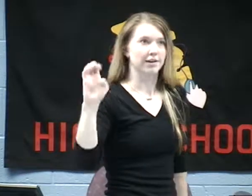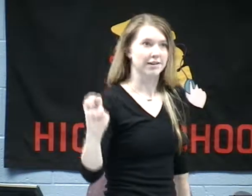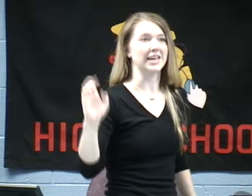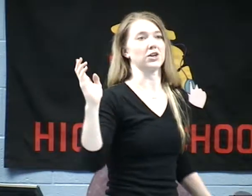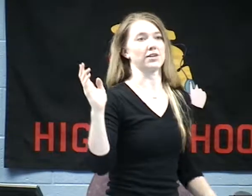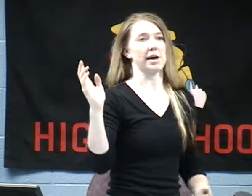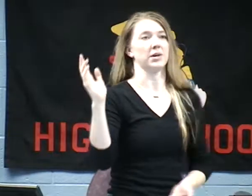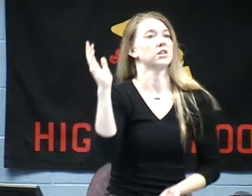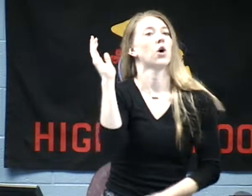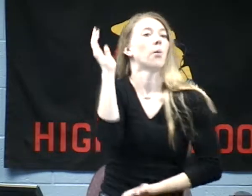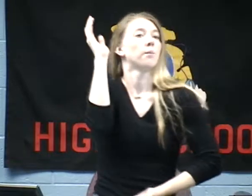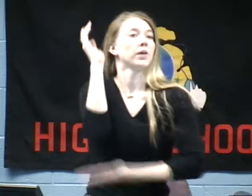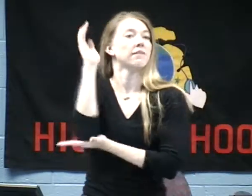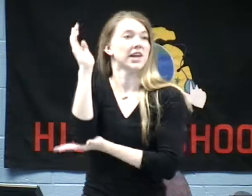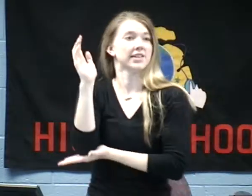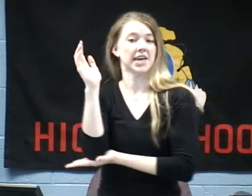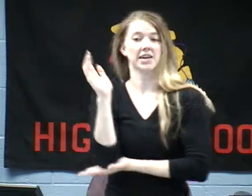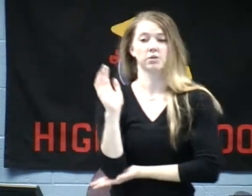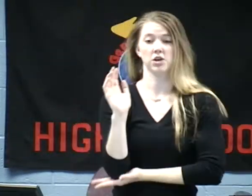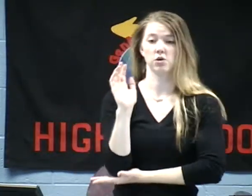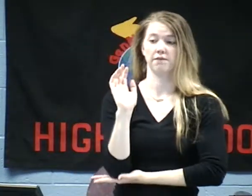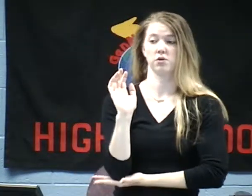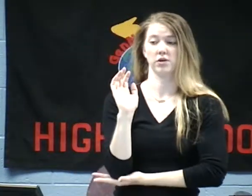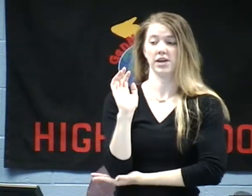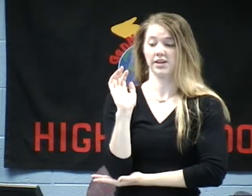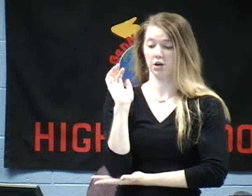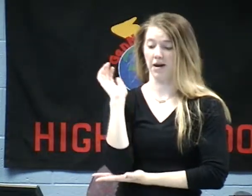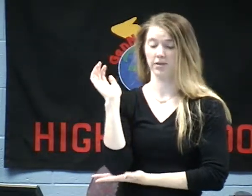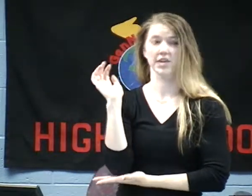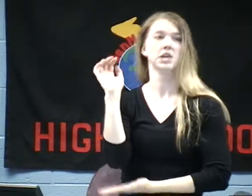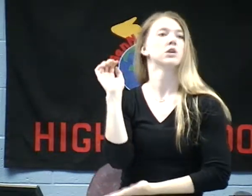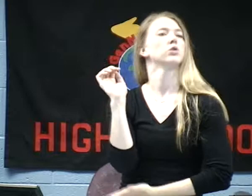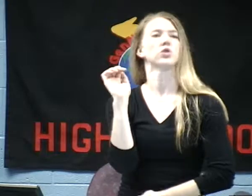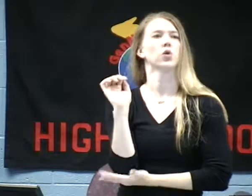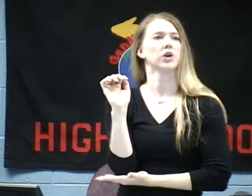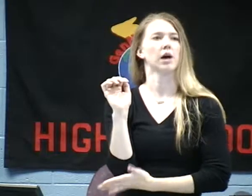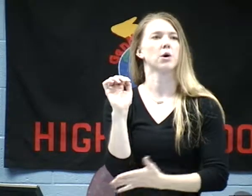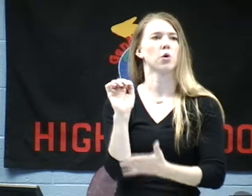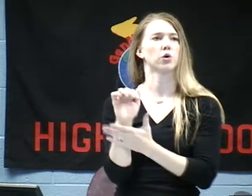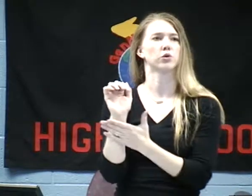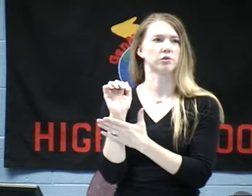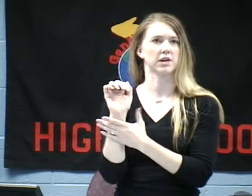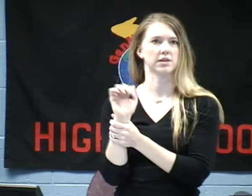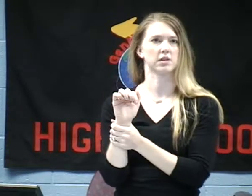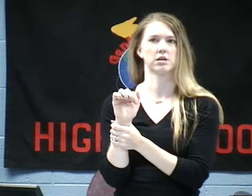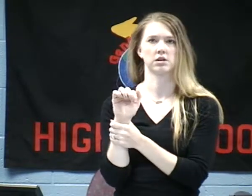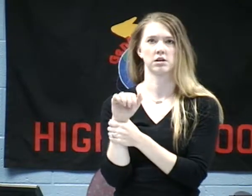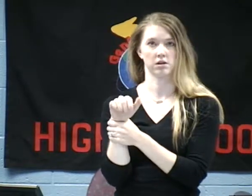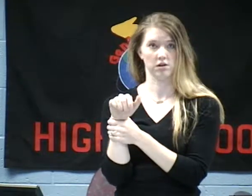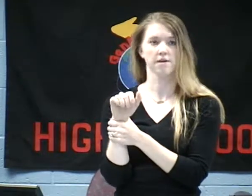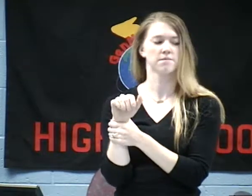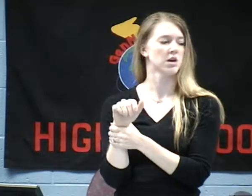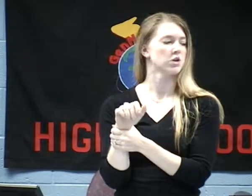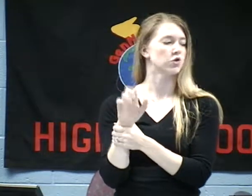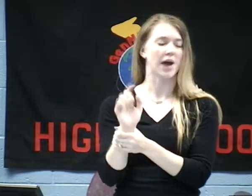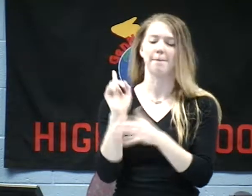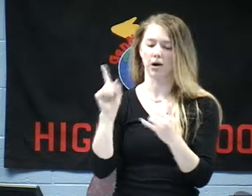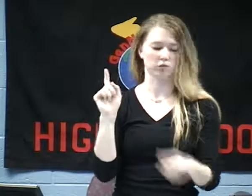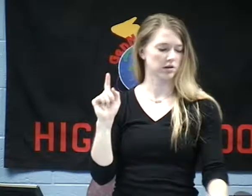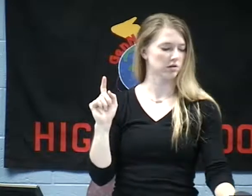that starts happening. So if that's the case with you, if you realize that you're bouncing, just hold your elbow or hold your wrist. Okay? Do not bounce.